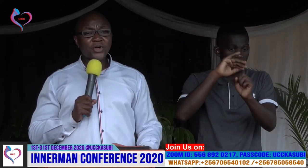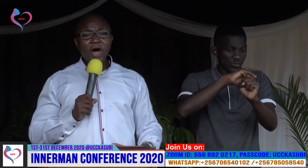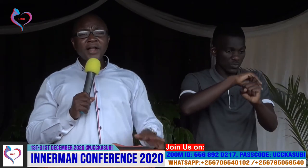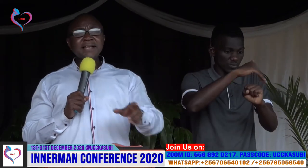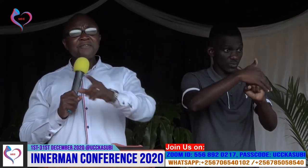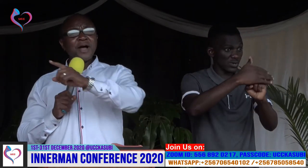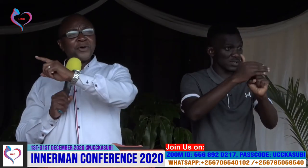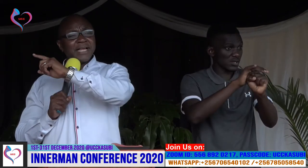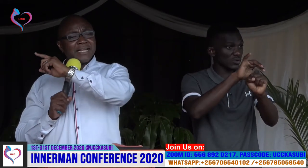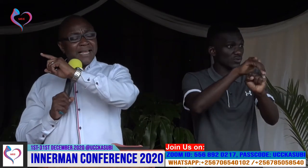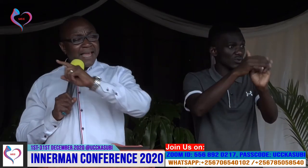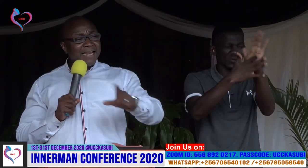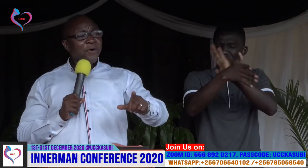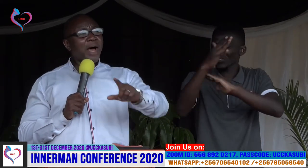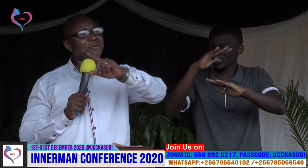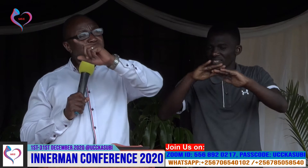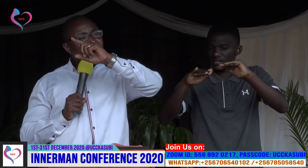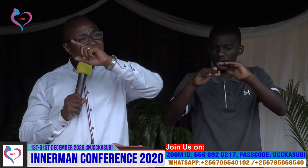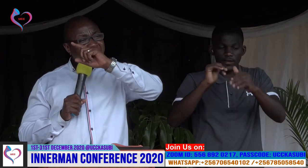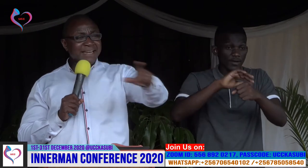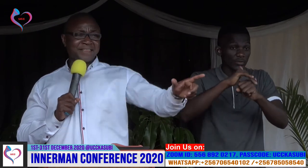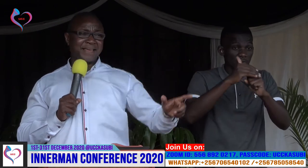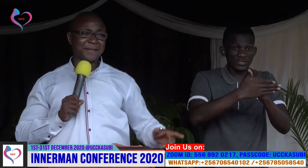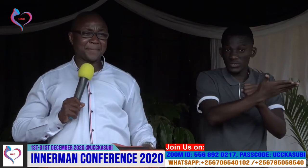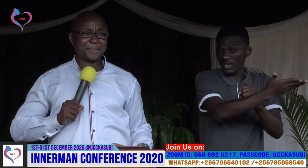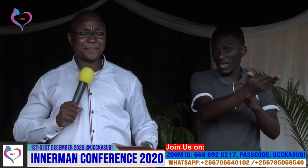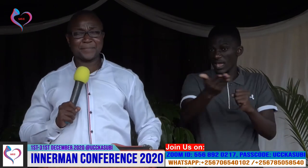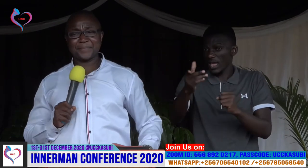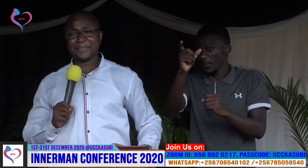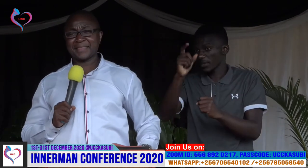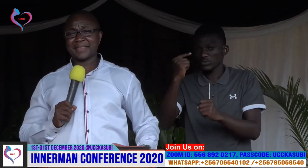creation, God never created anyone for